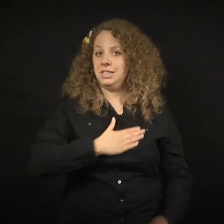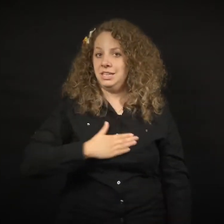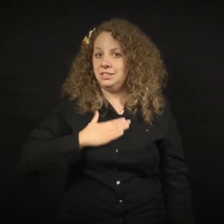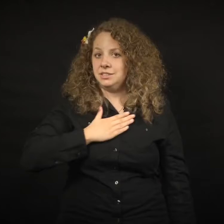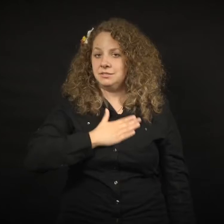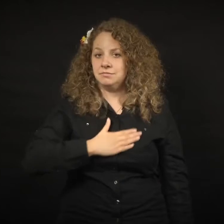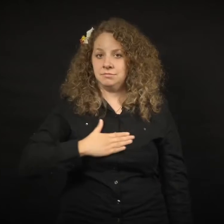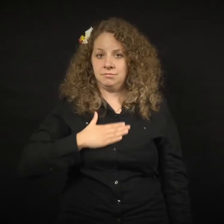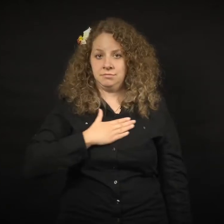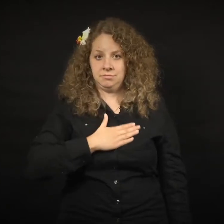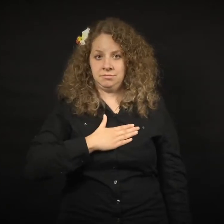Please.